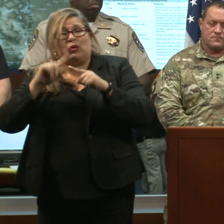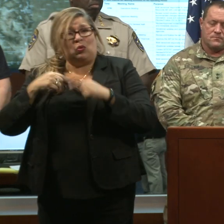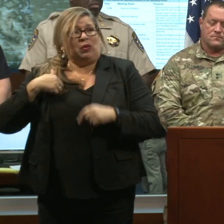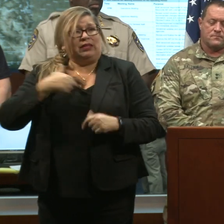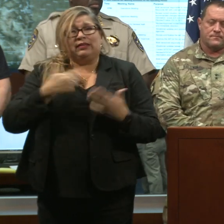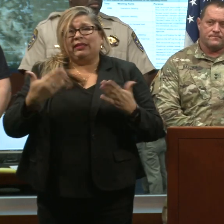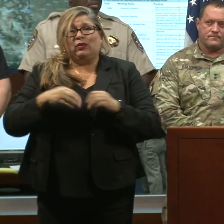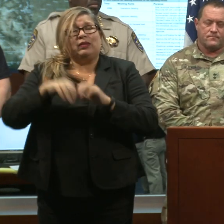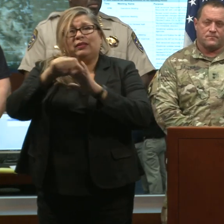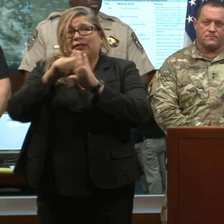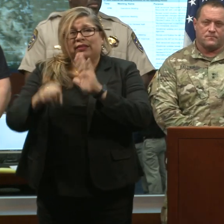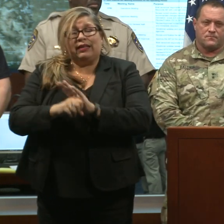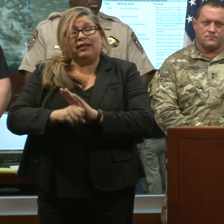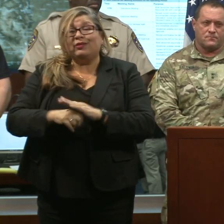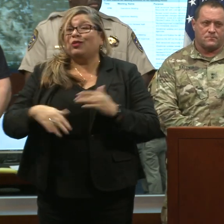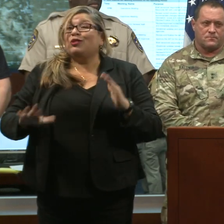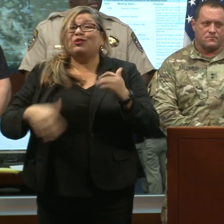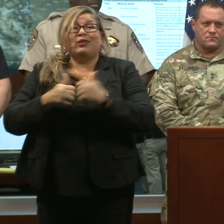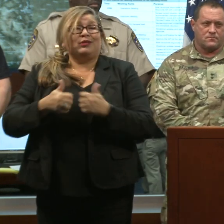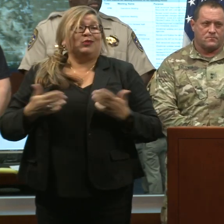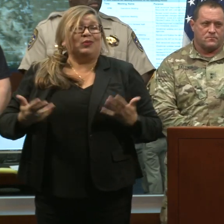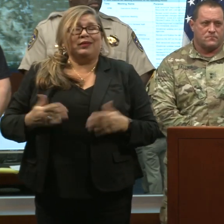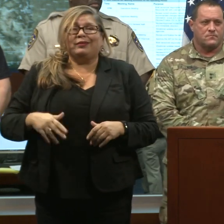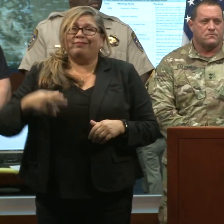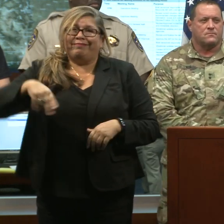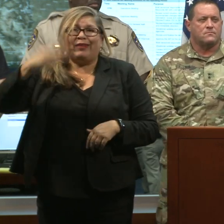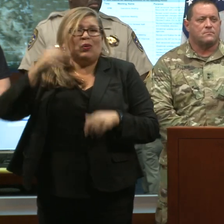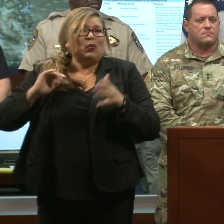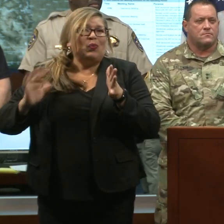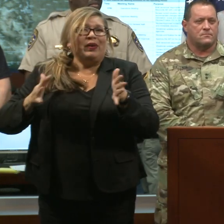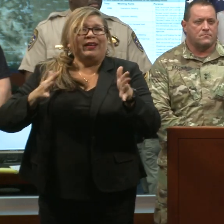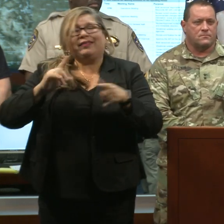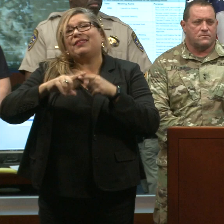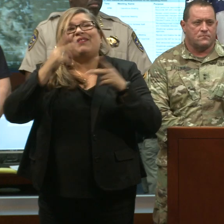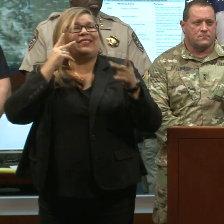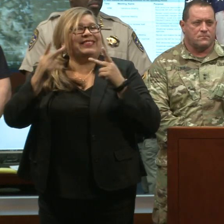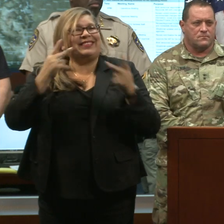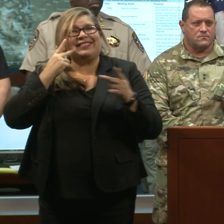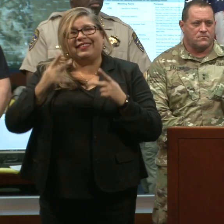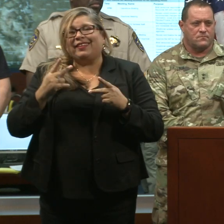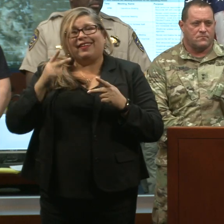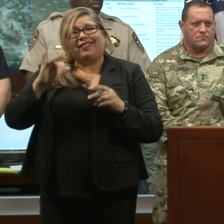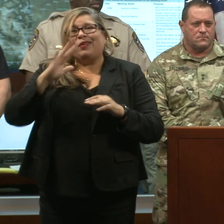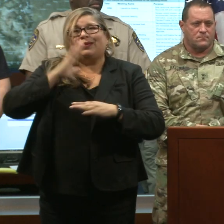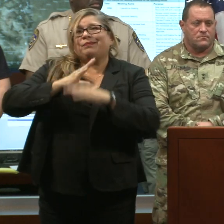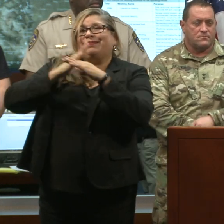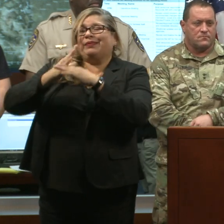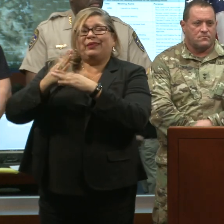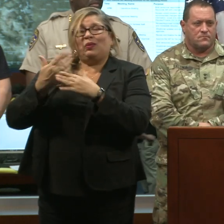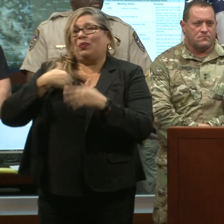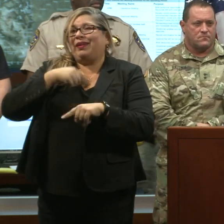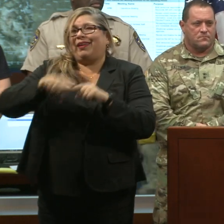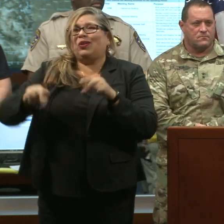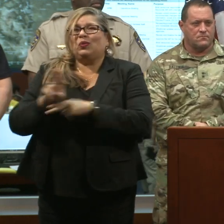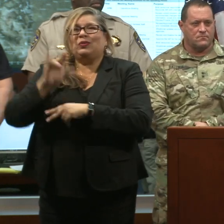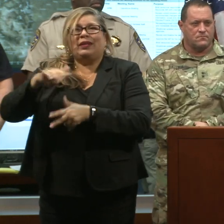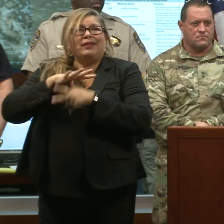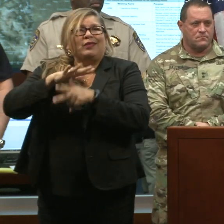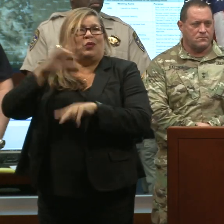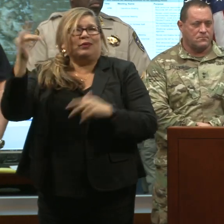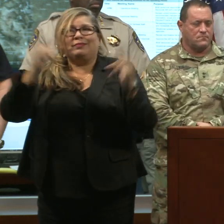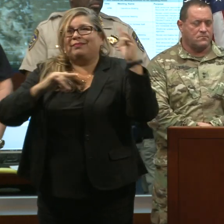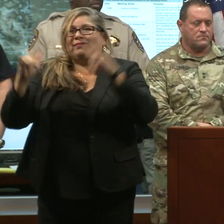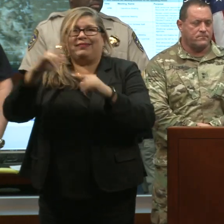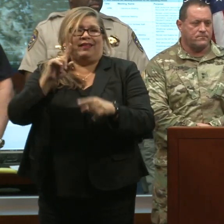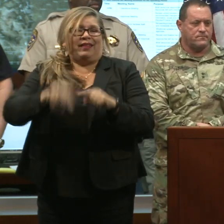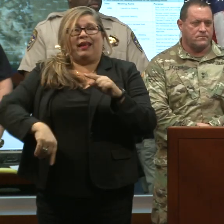here throughout the state. The challenge is high winds and visibility oftentimes hamper the ability to use those aircraft effectively, but